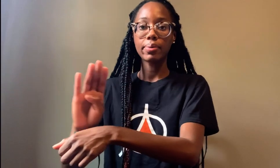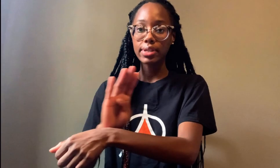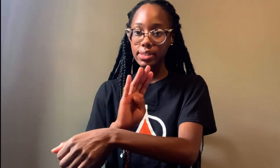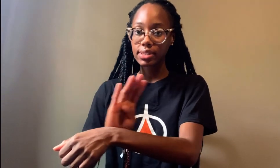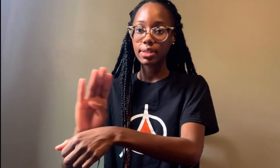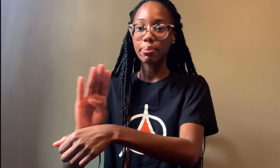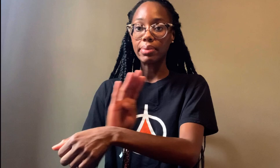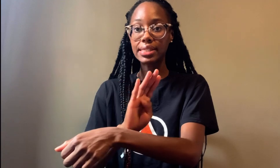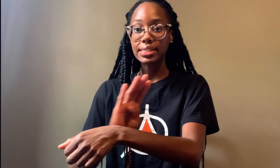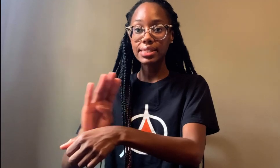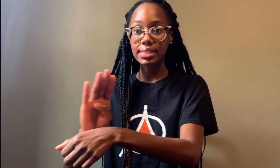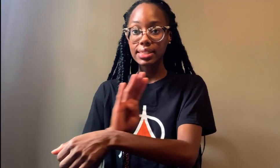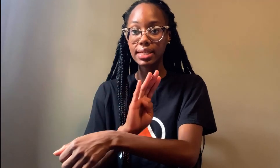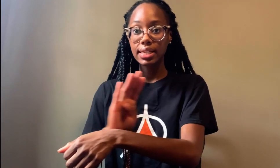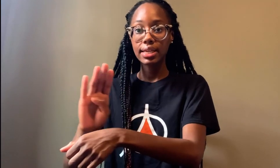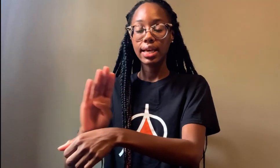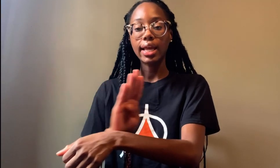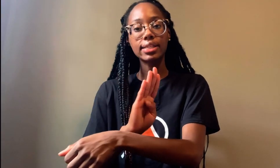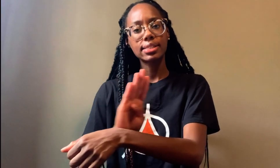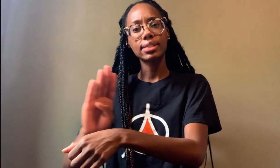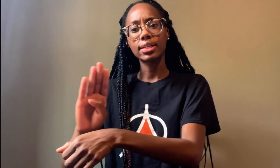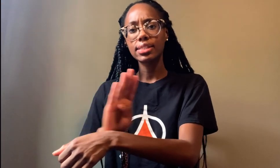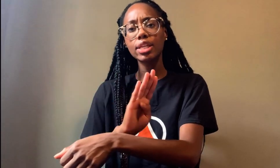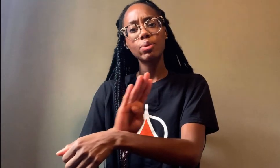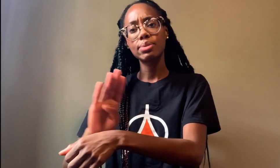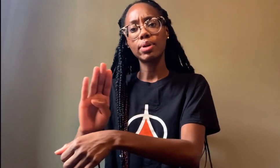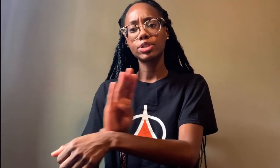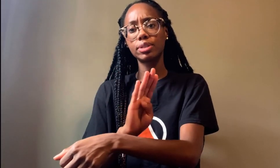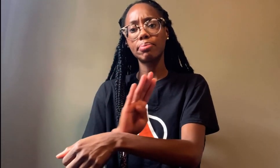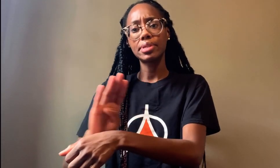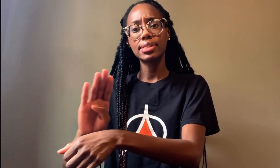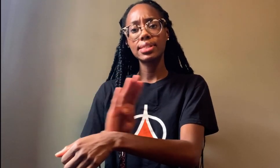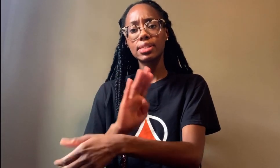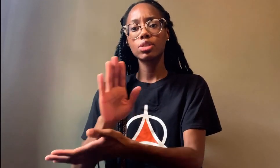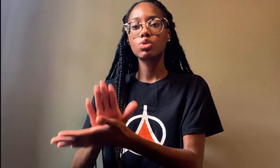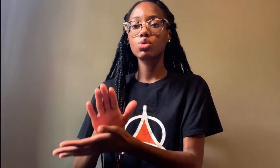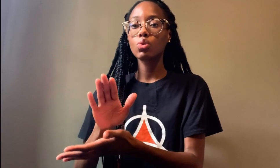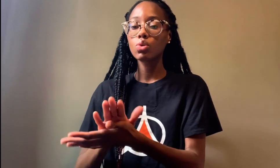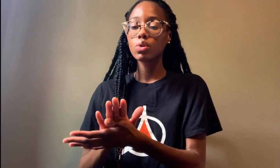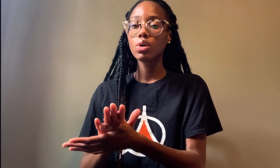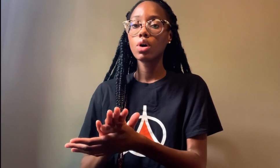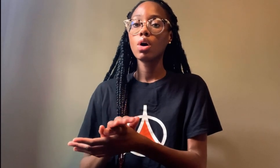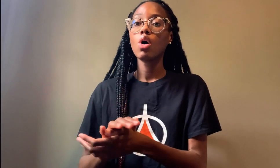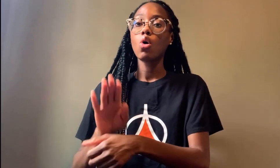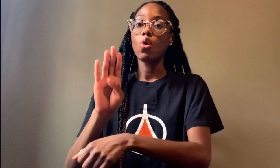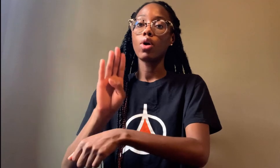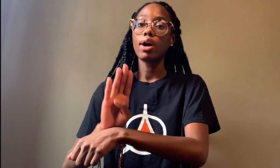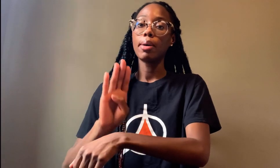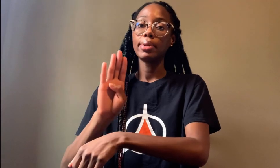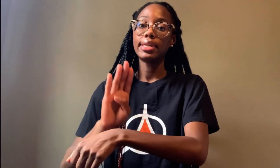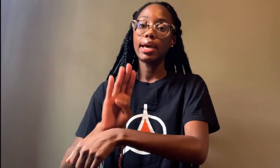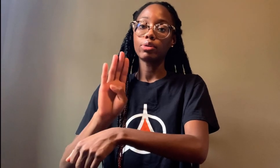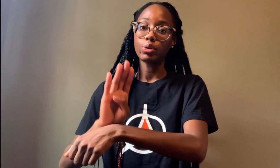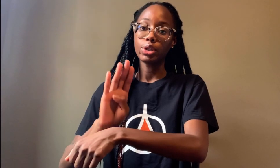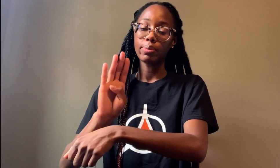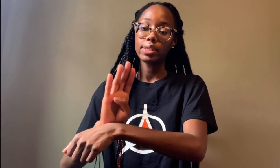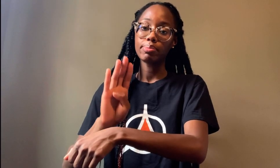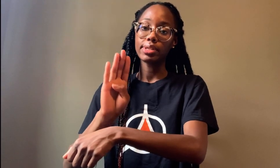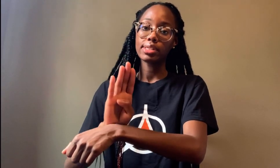wrist, business, and it's a continuous motion, business, school, or up and down on your wrist,